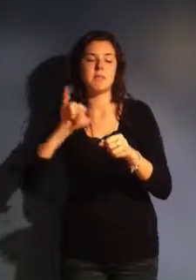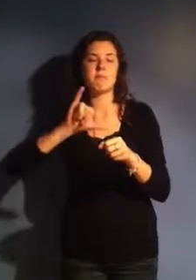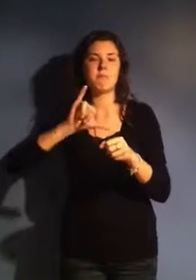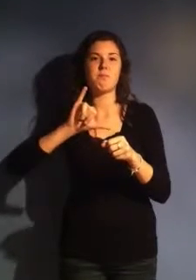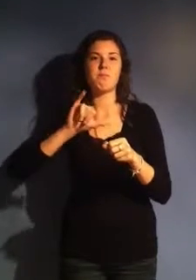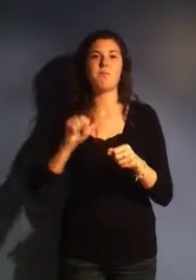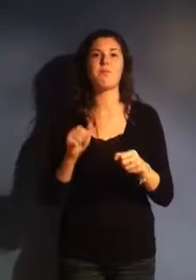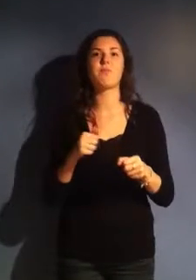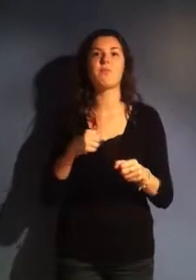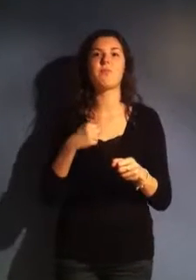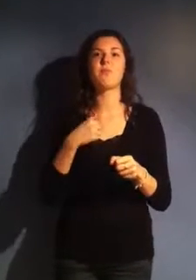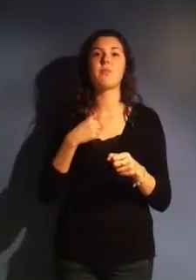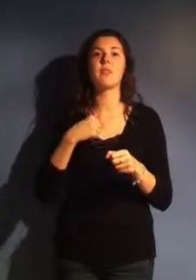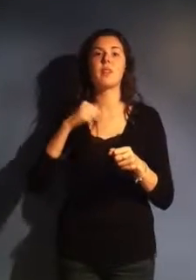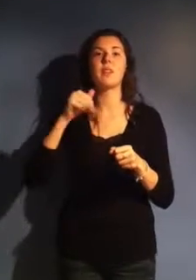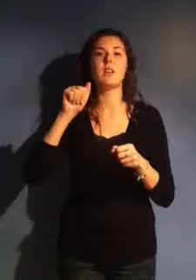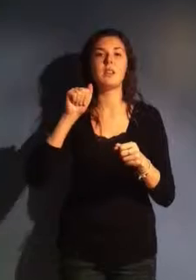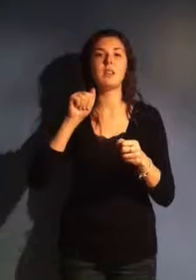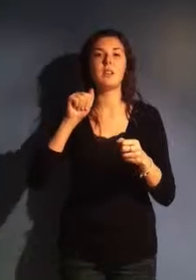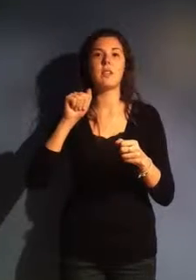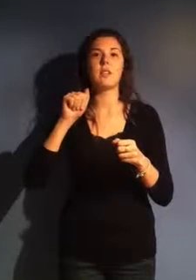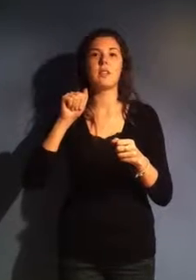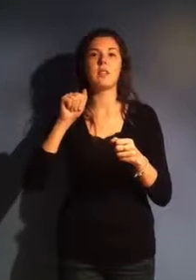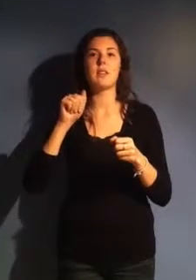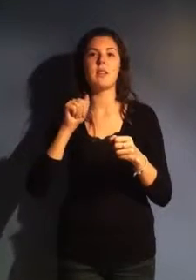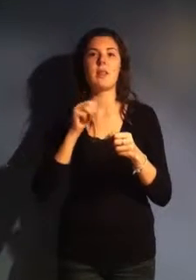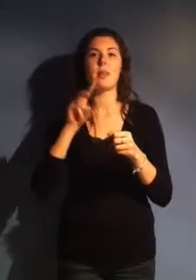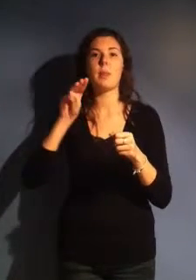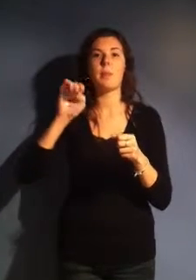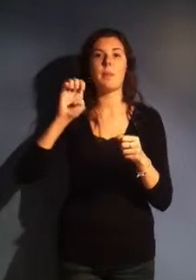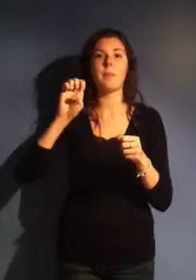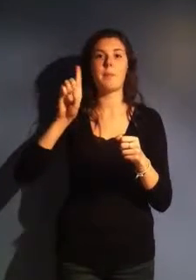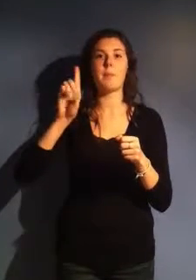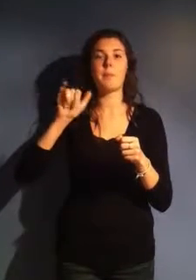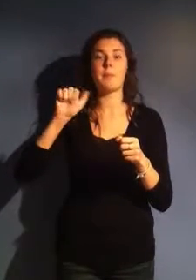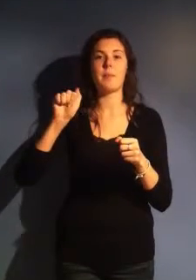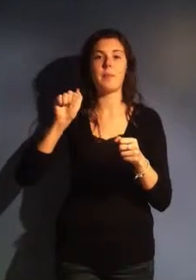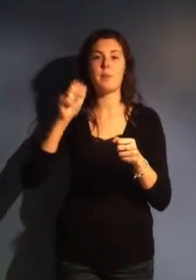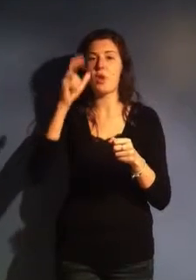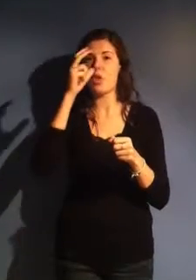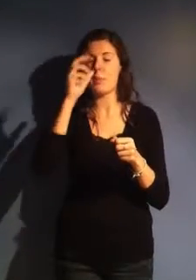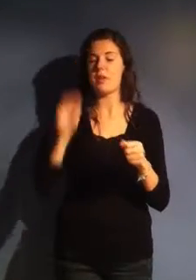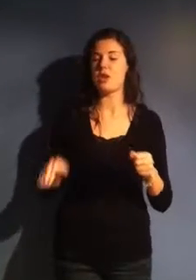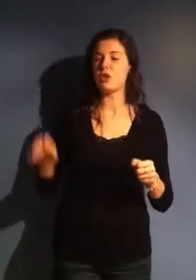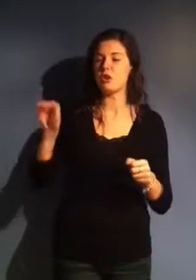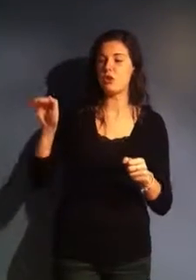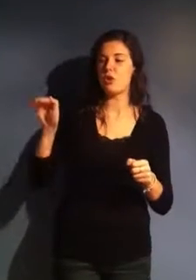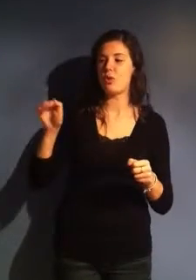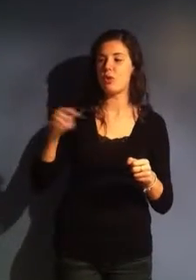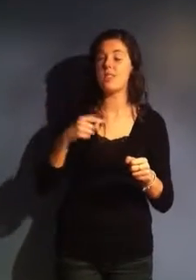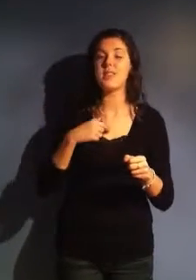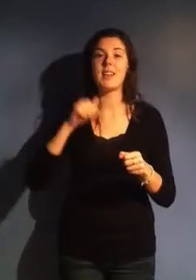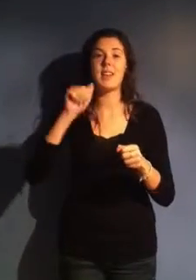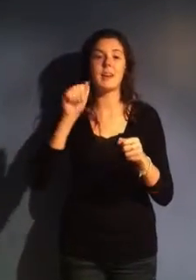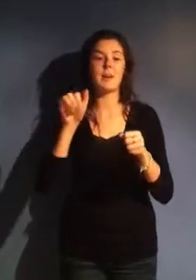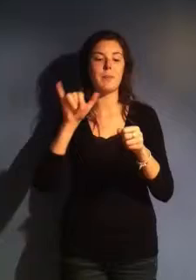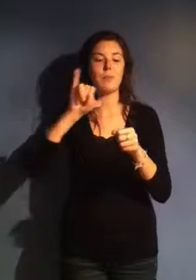in which the bacteria grow, the bugs grow. And so I aliquot 3 mils of LB into the culture